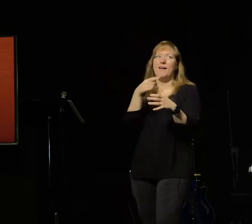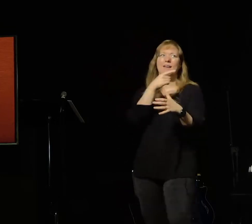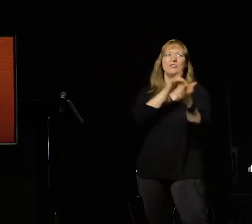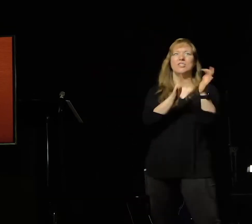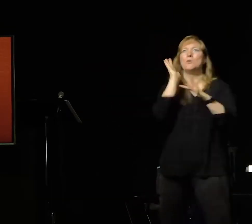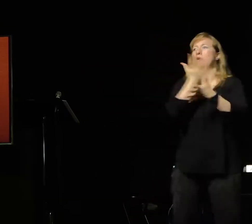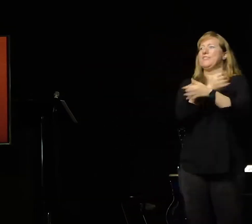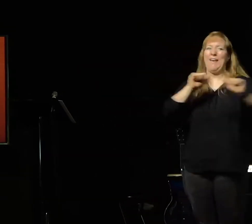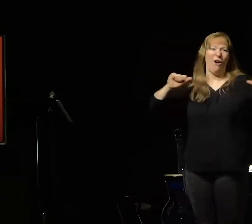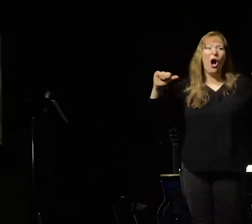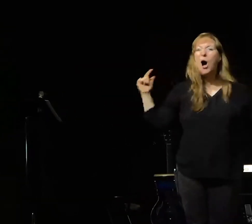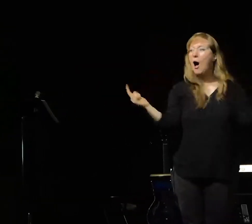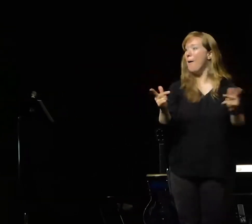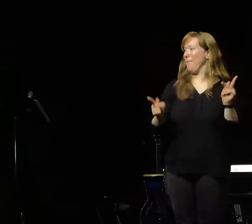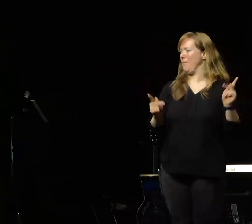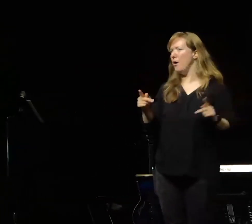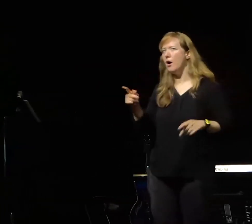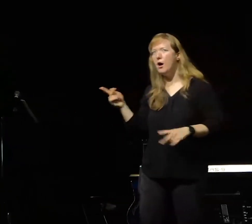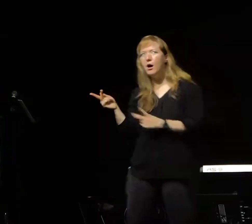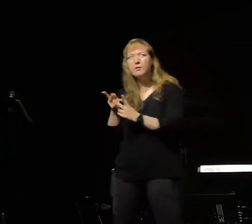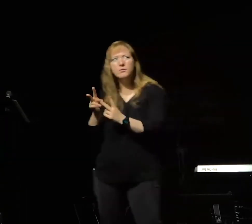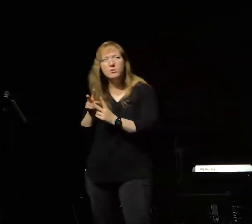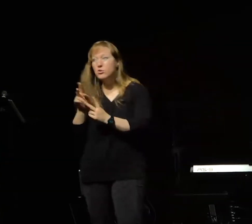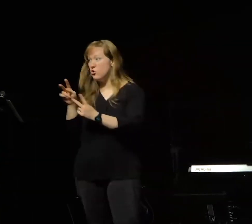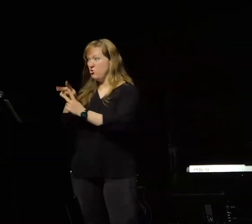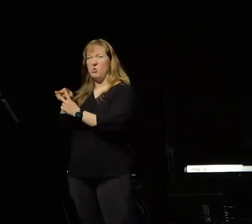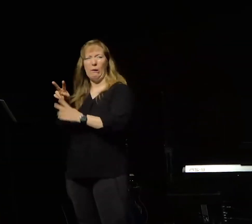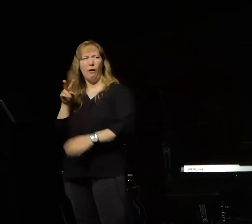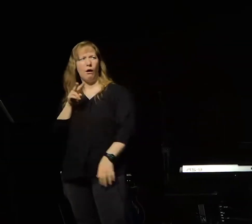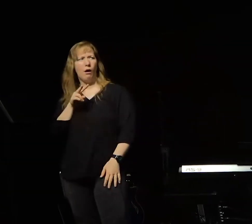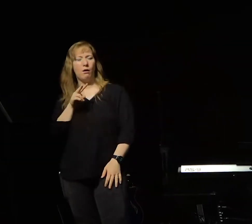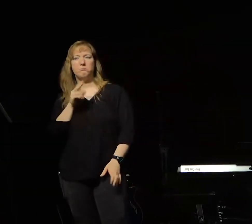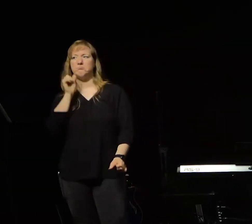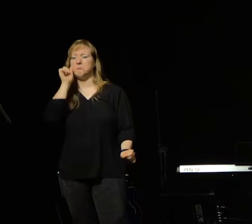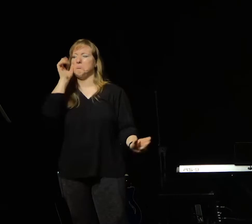new, something they haven't heard before.